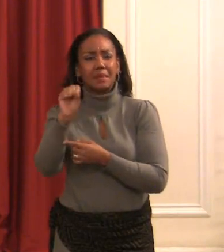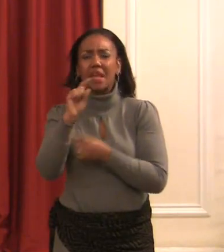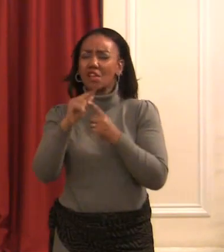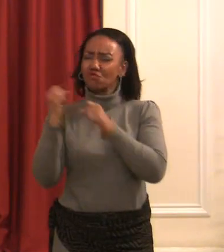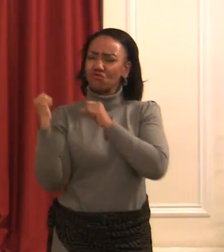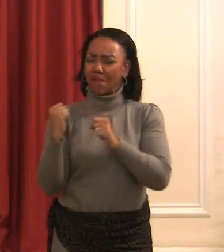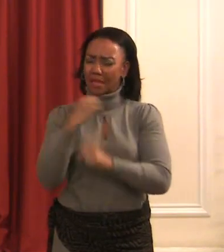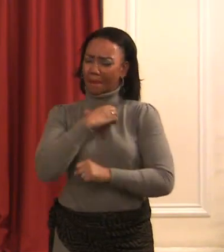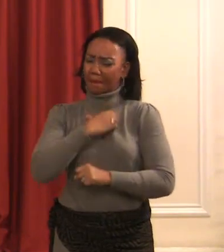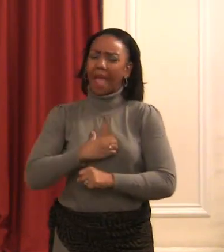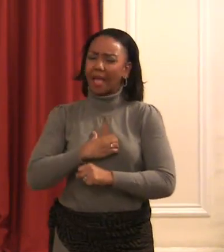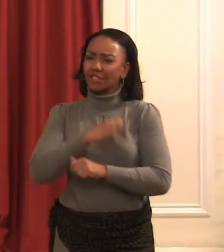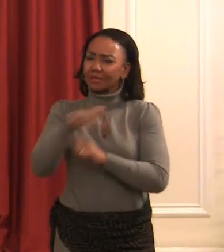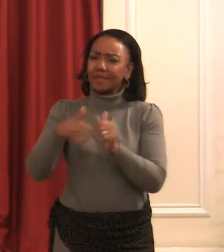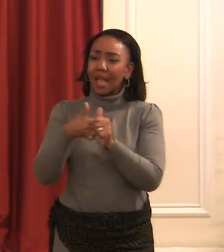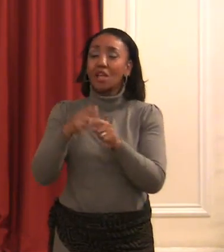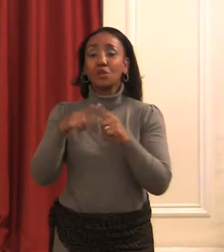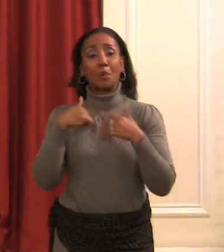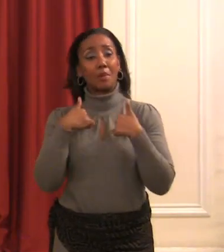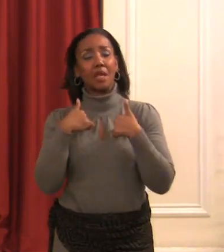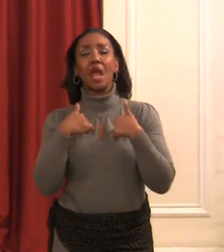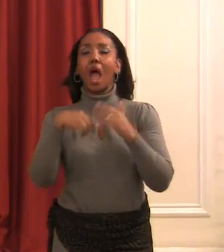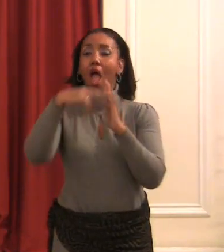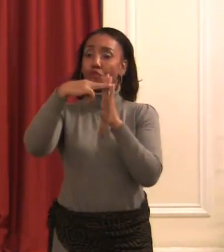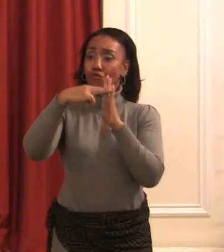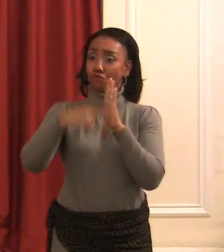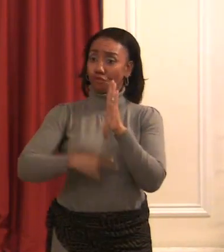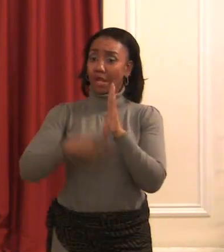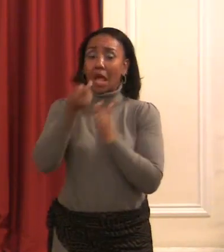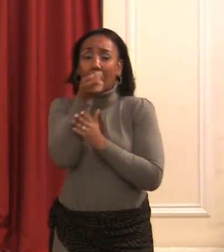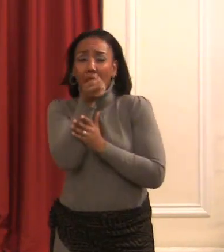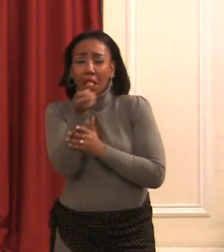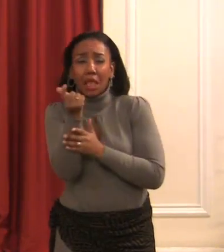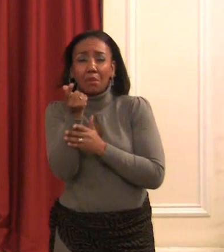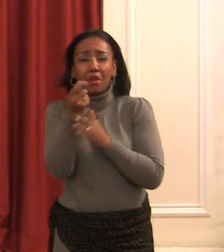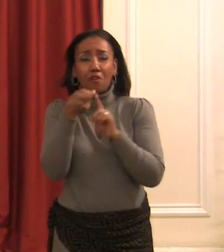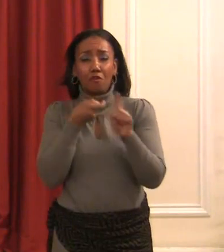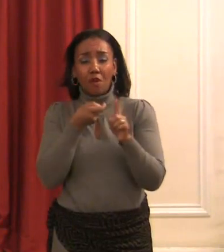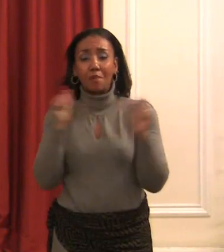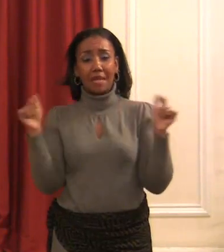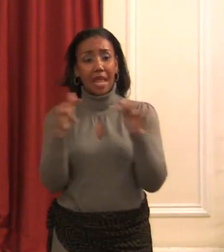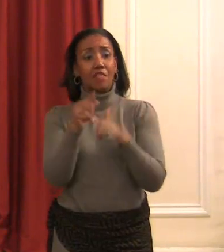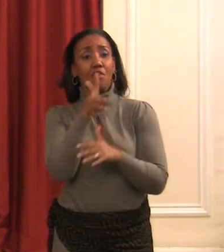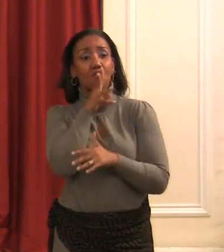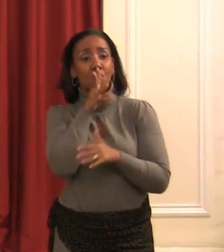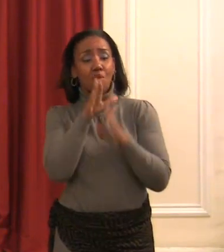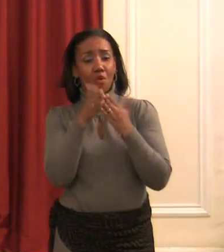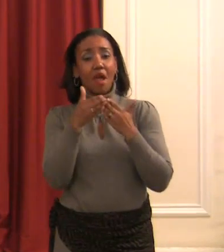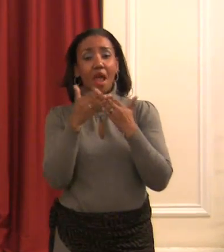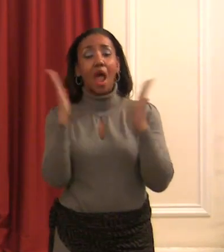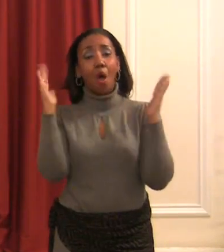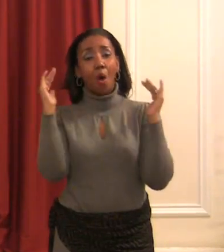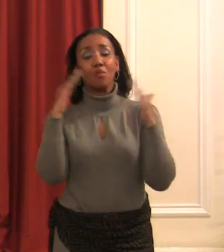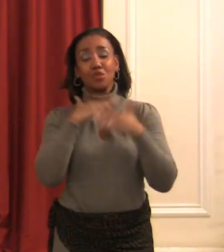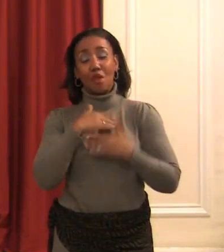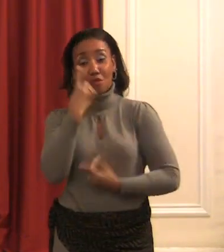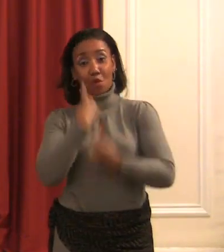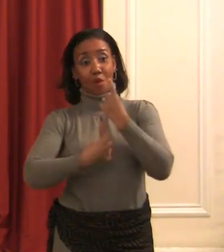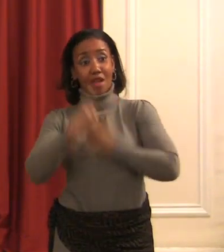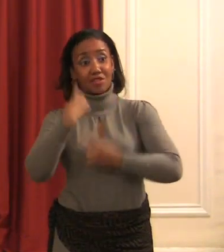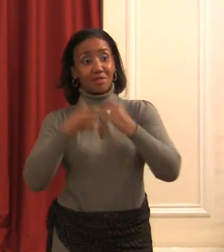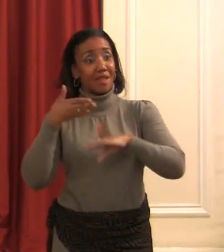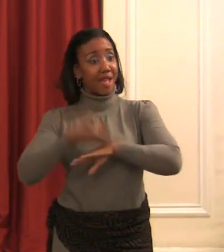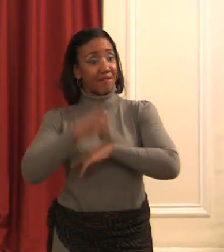passion. And what I'll do is I'll read a little bit from Gathering of Waters, and I hope you have questions for